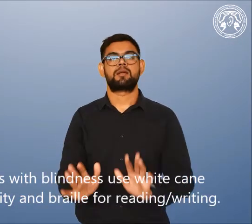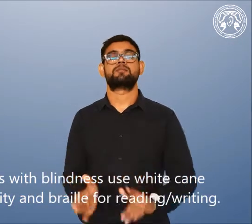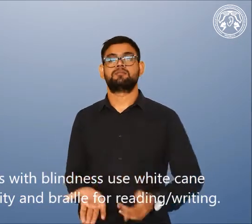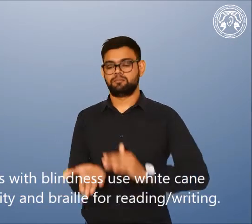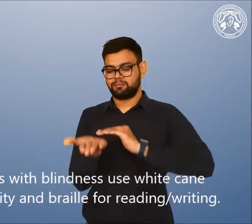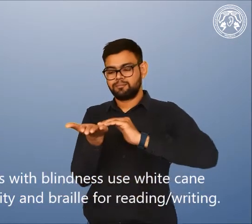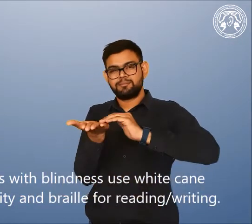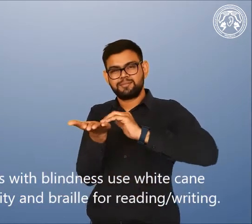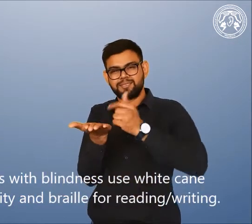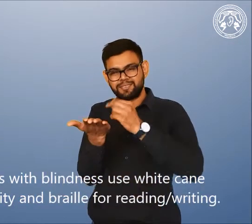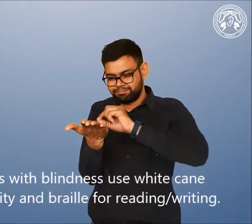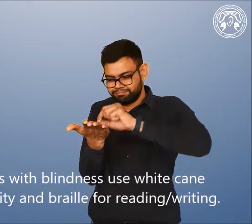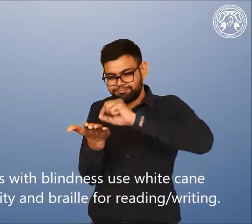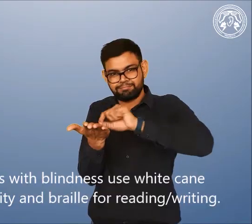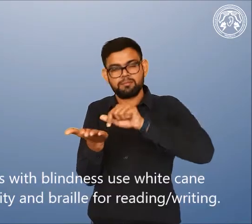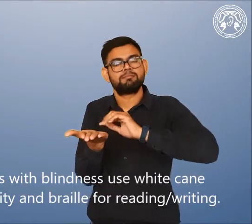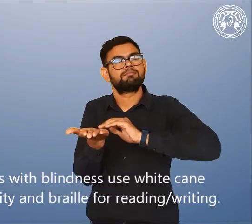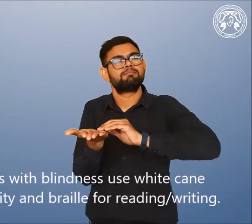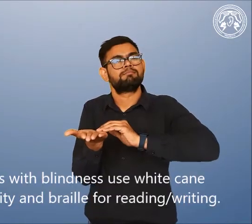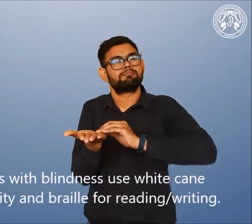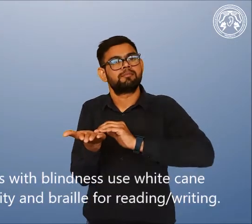braille for reading, writing.